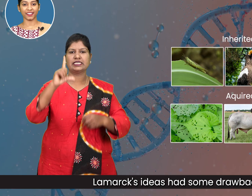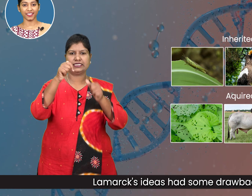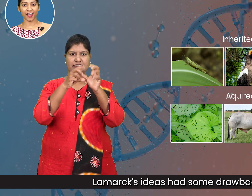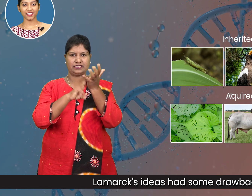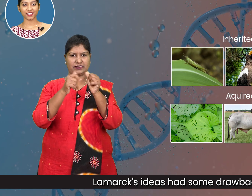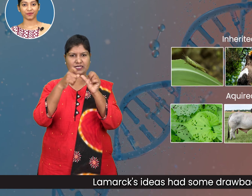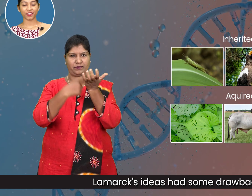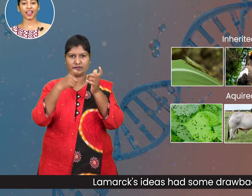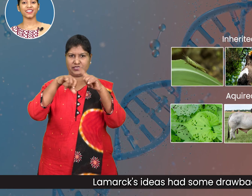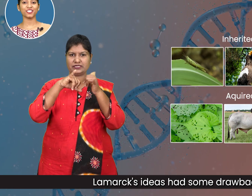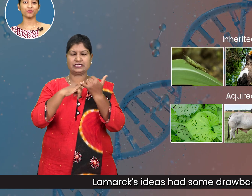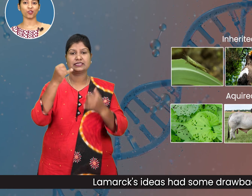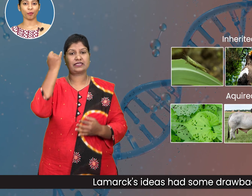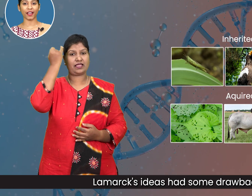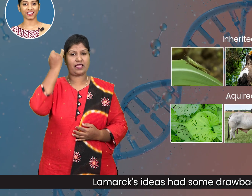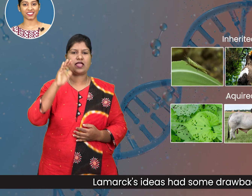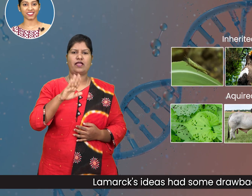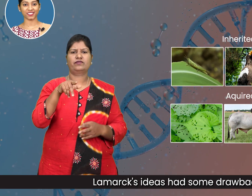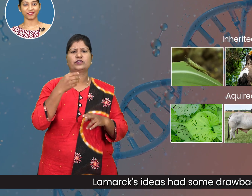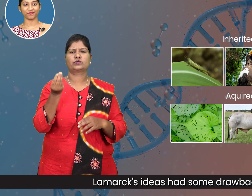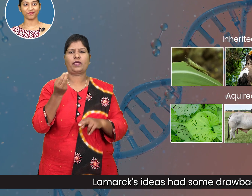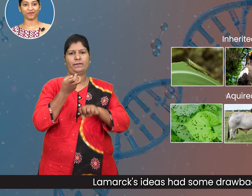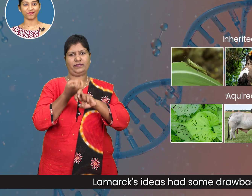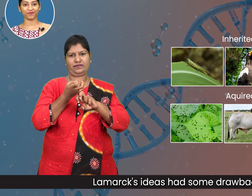Lamarck's ideas had some drawbacks.